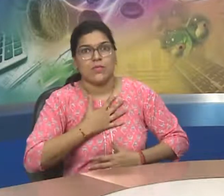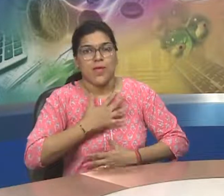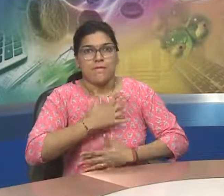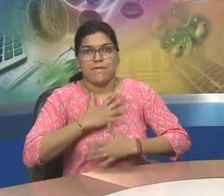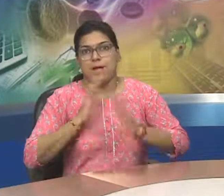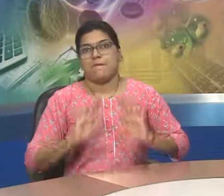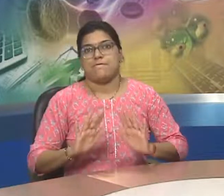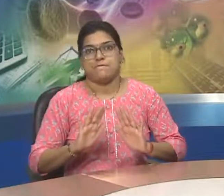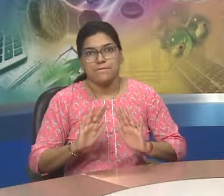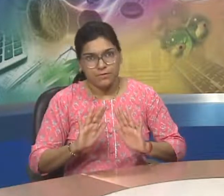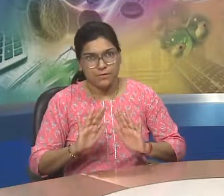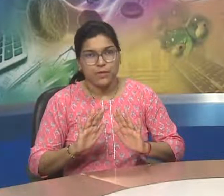and biotic.